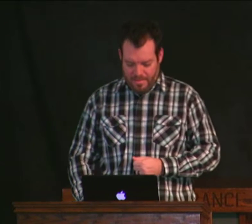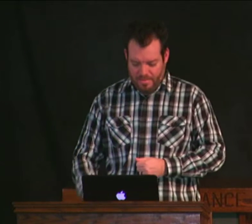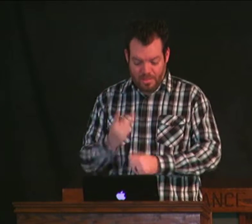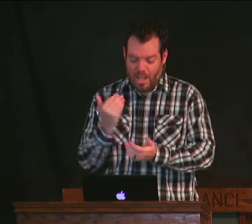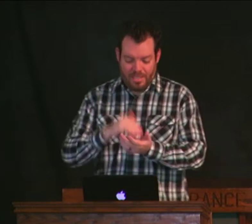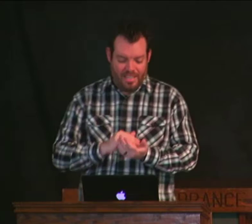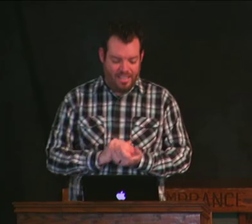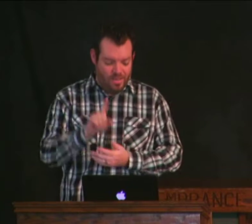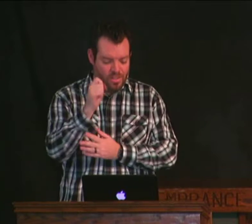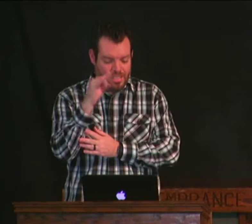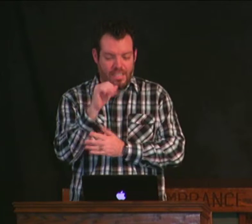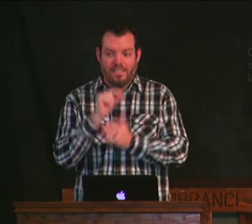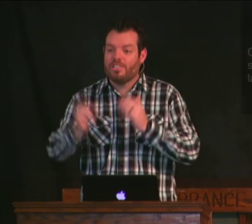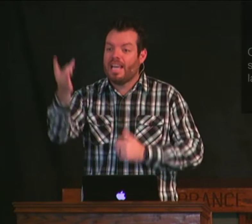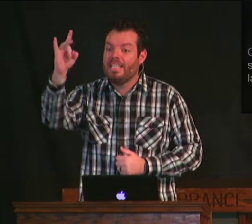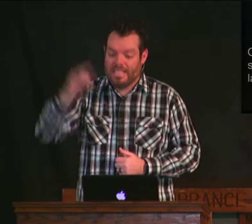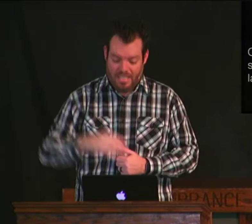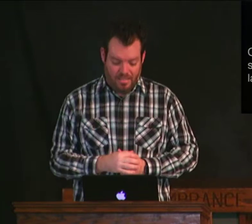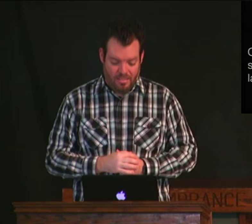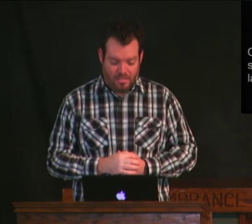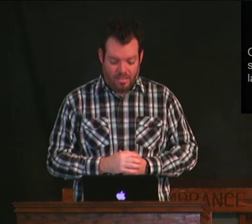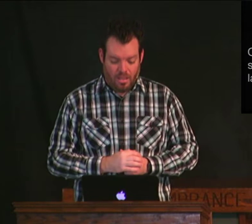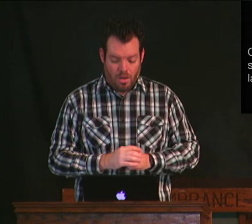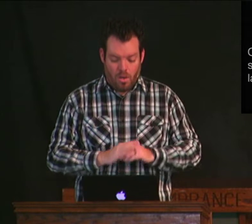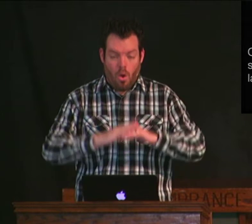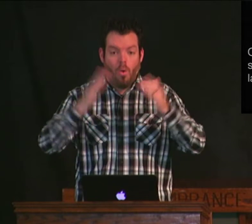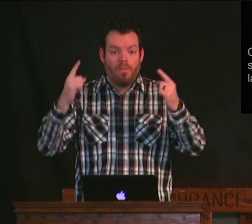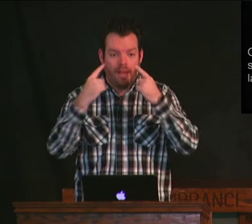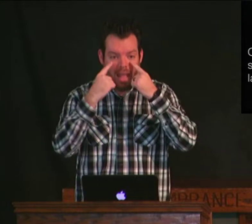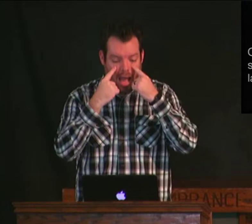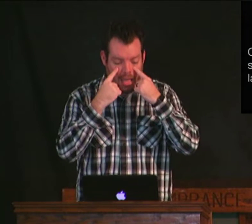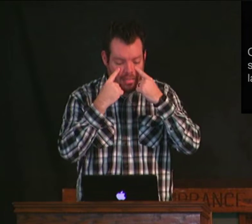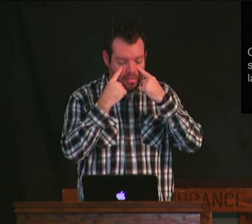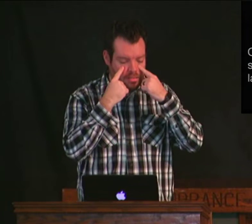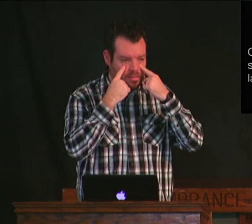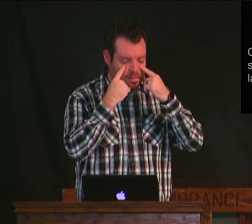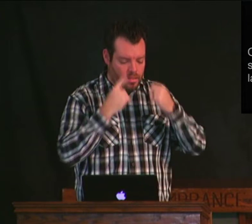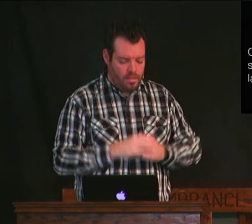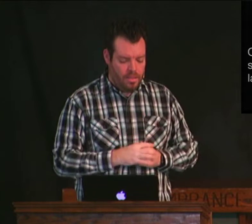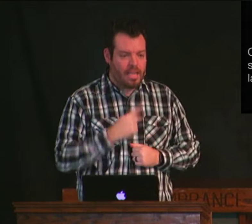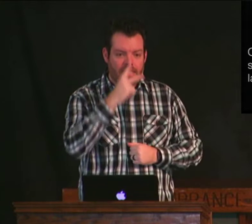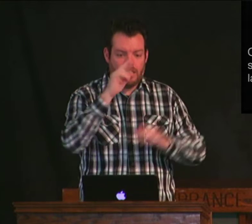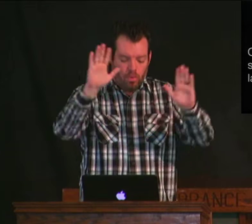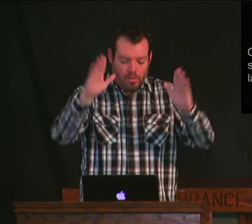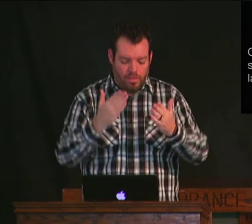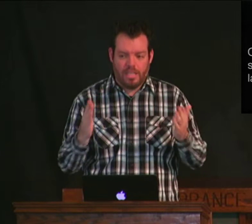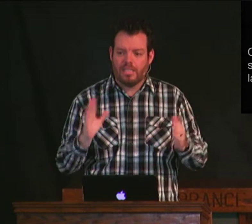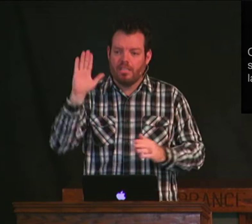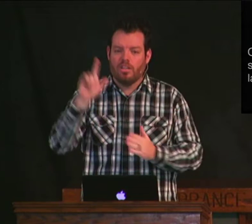For Psalms again, 119, verse 18. Open my eyes that I can see the wonderful things in your